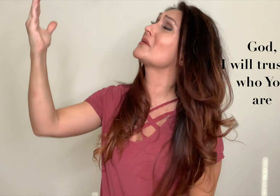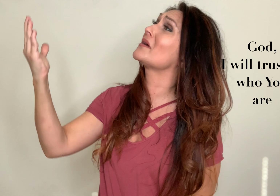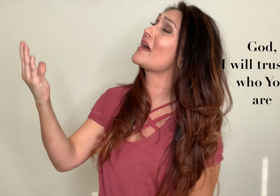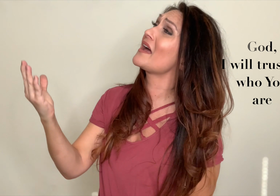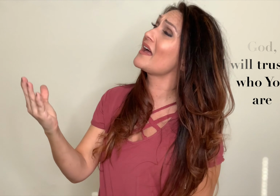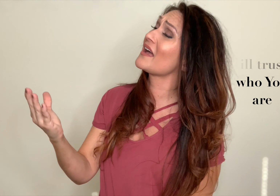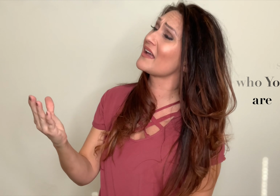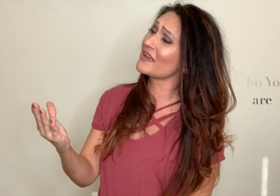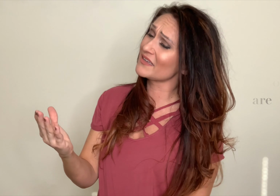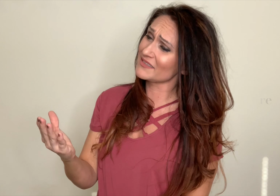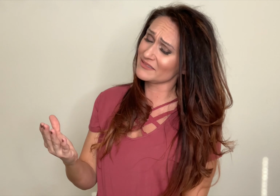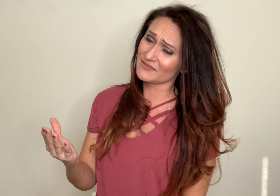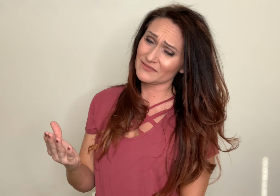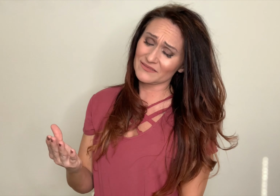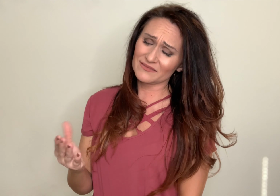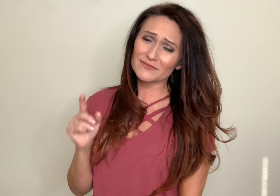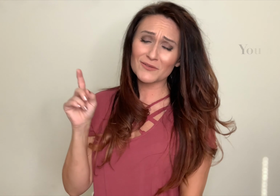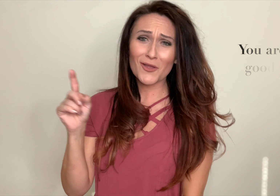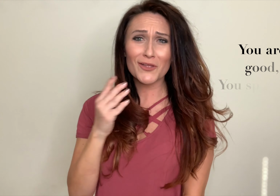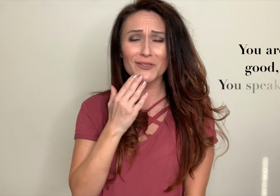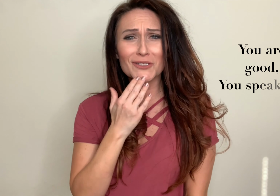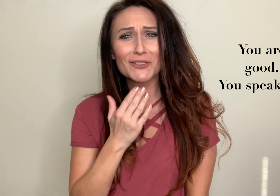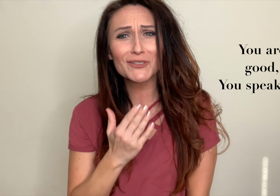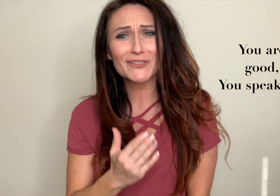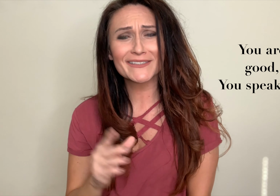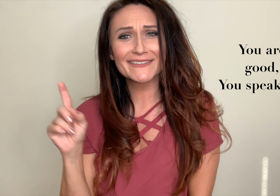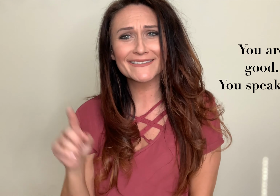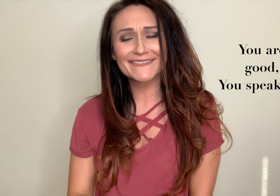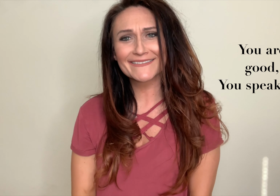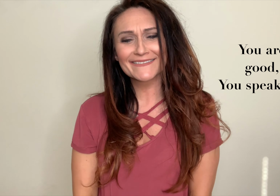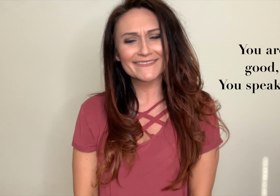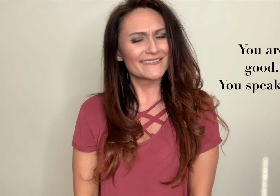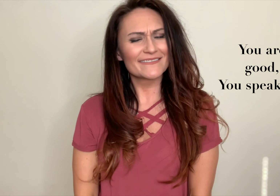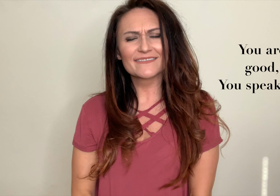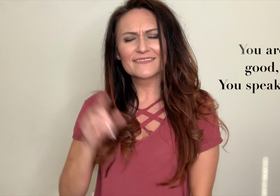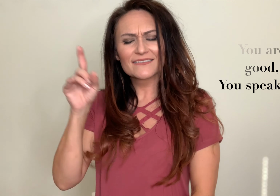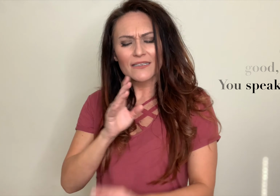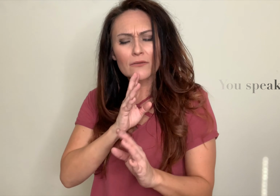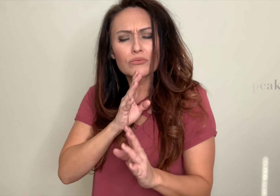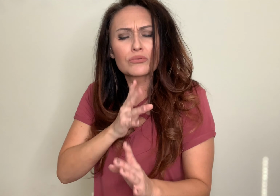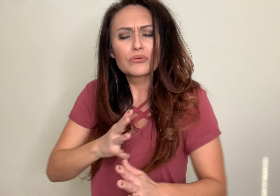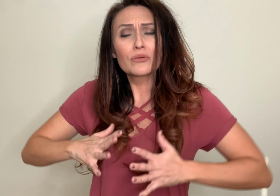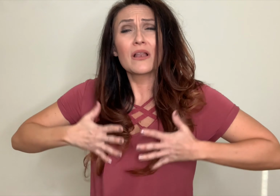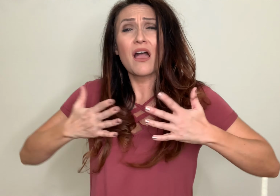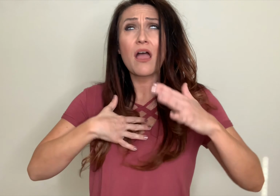in who you are. You are good. You